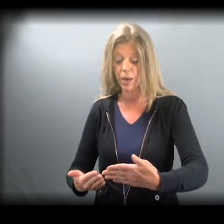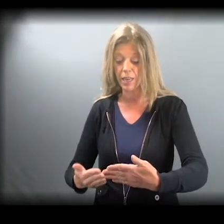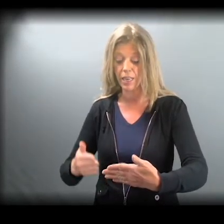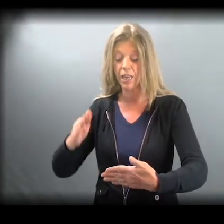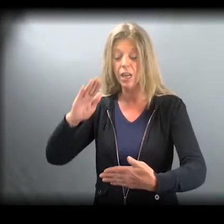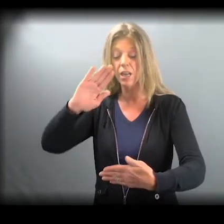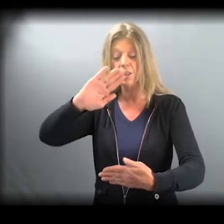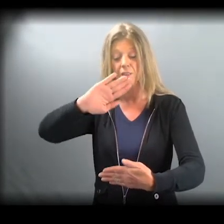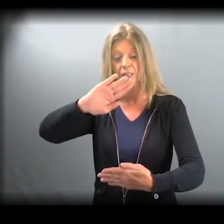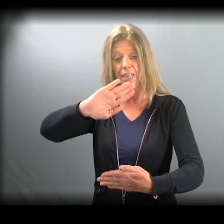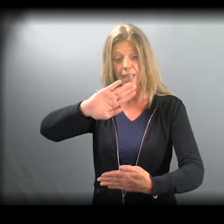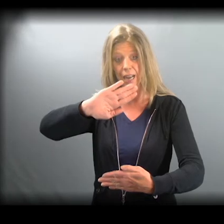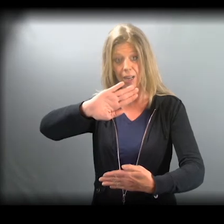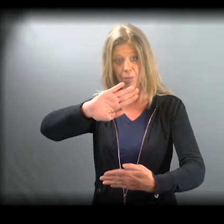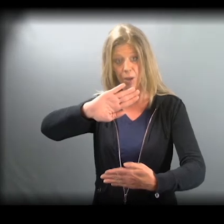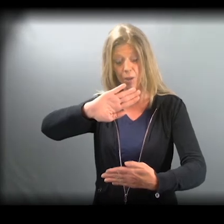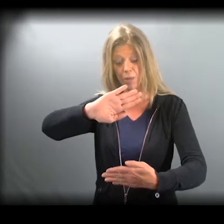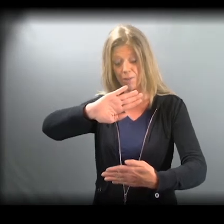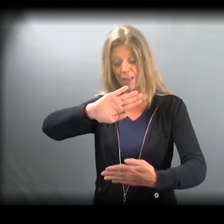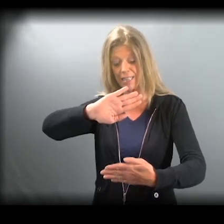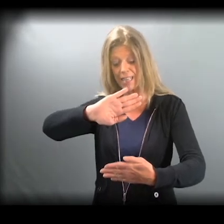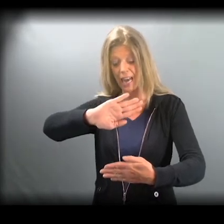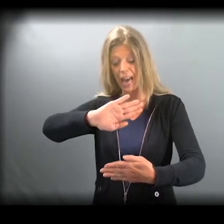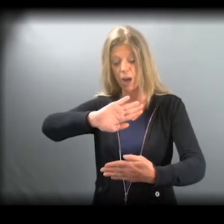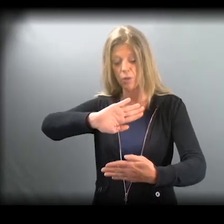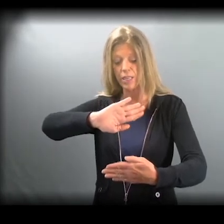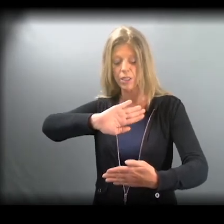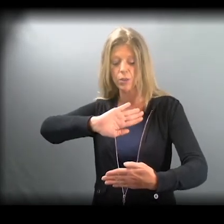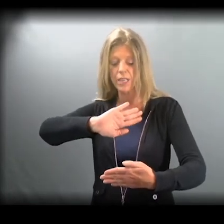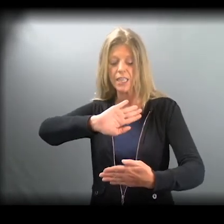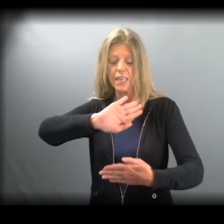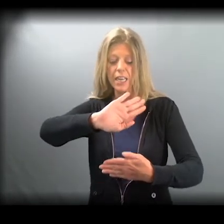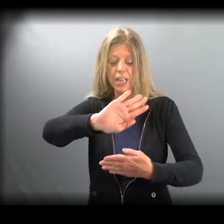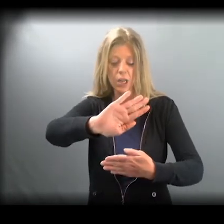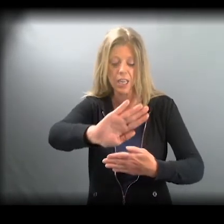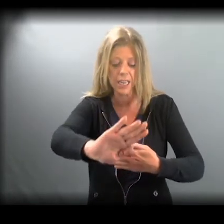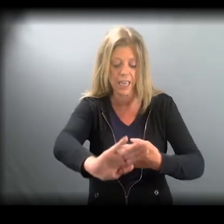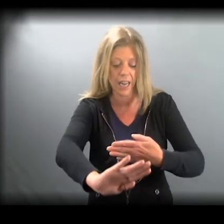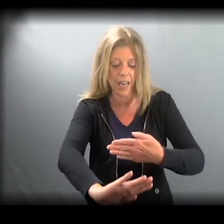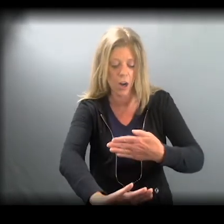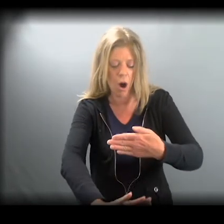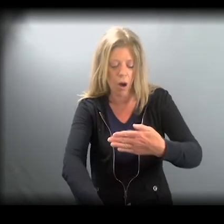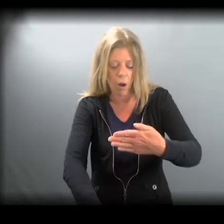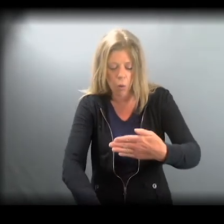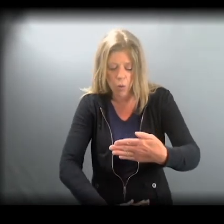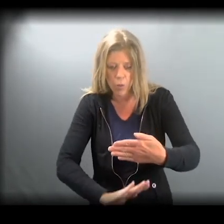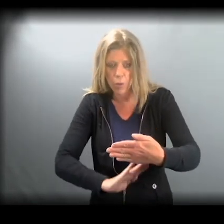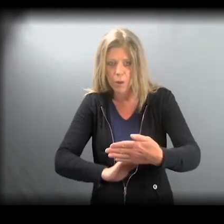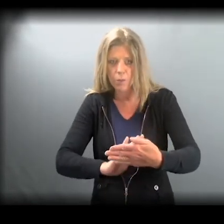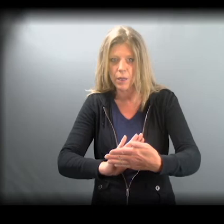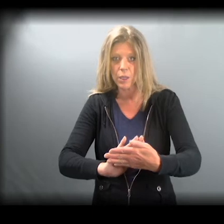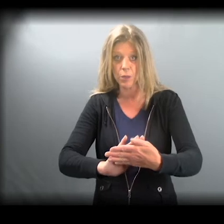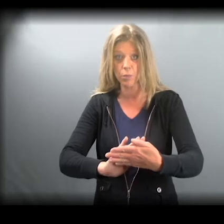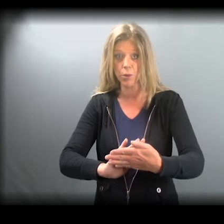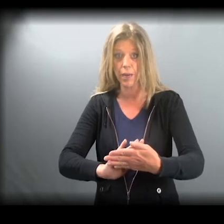body. Your lead hand palm is facing out, and you're going to take your lead hand all the way around your support